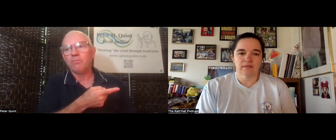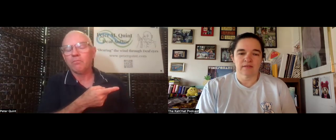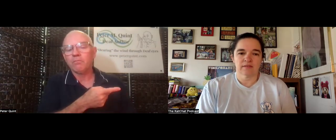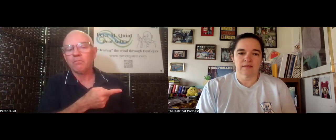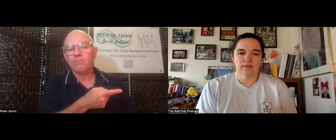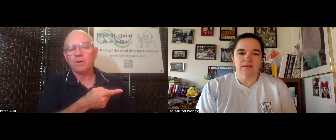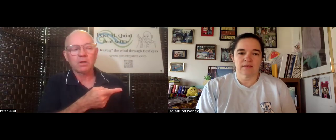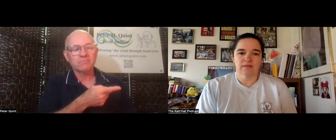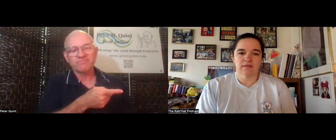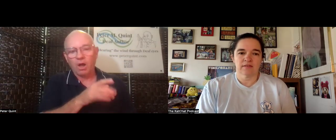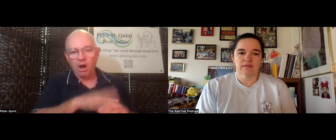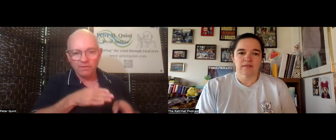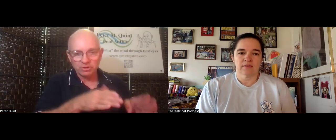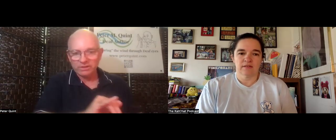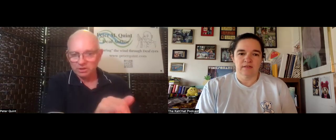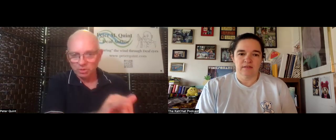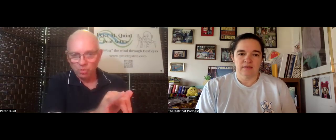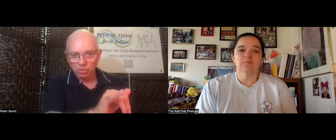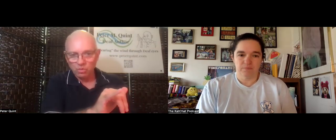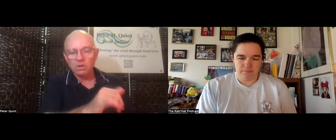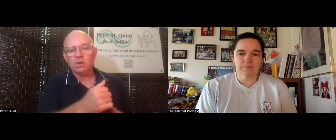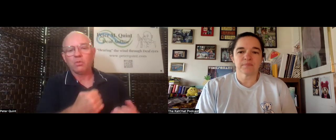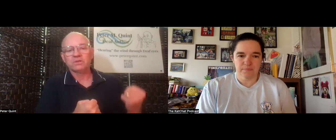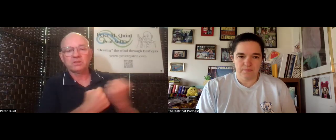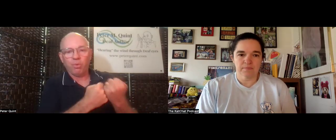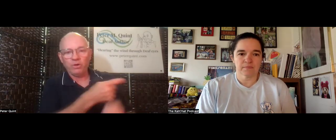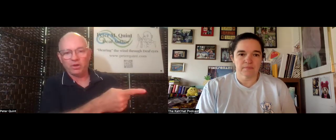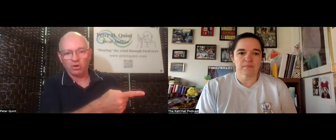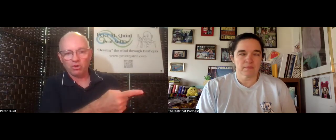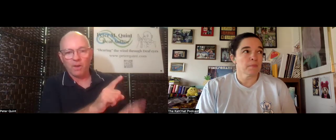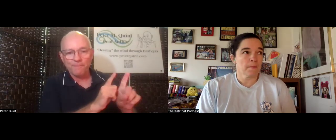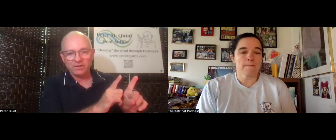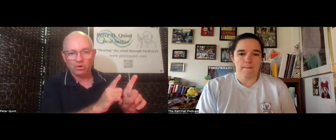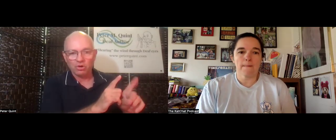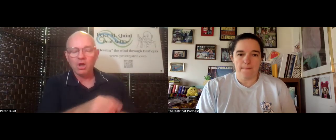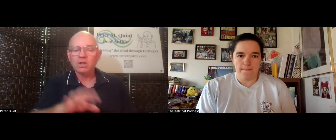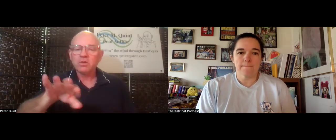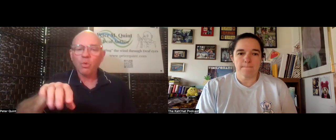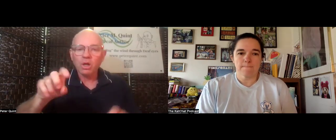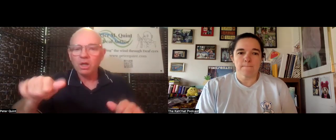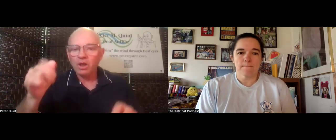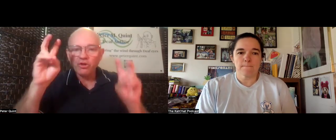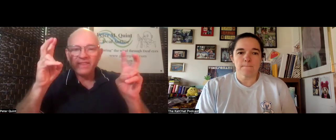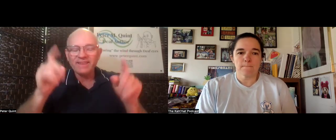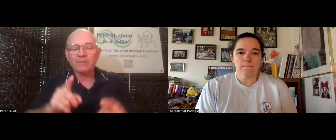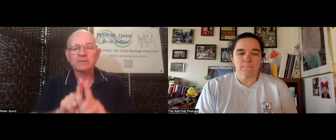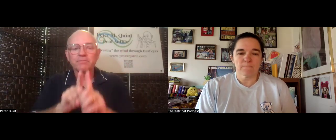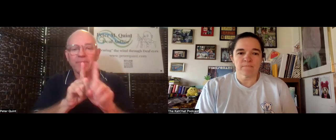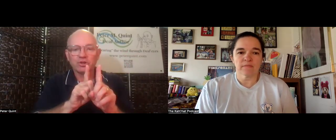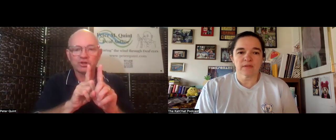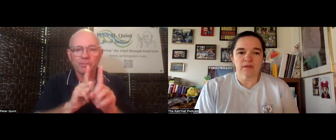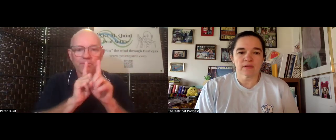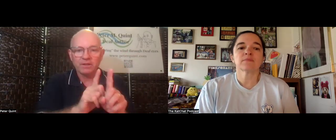um, on the streets was supporting her, a mentor. So another theme